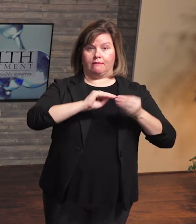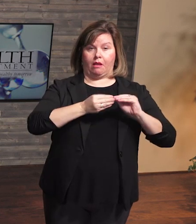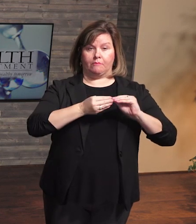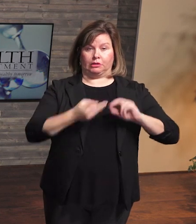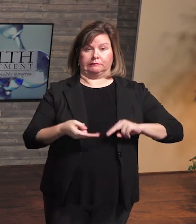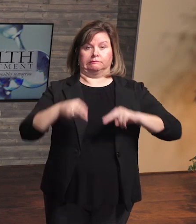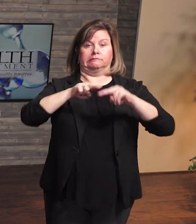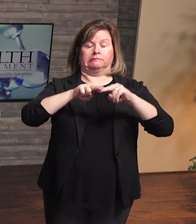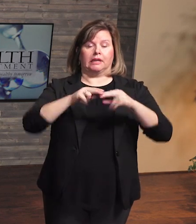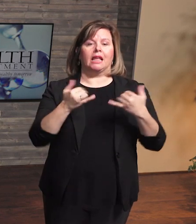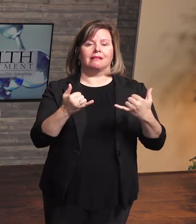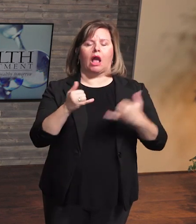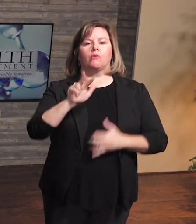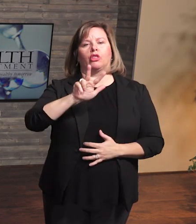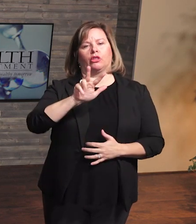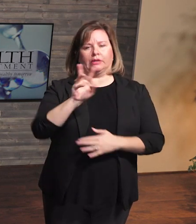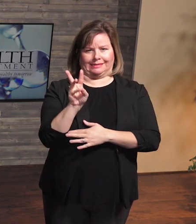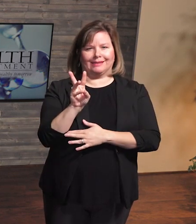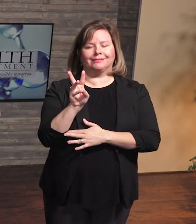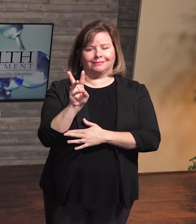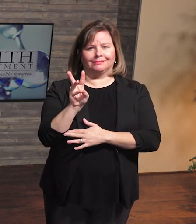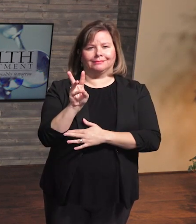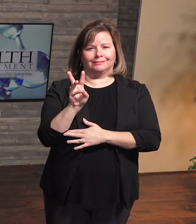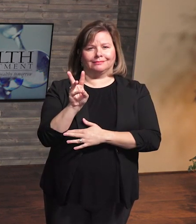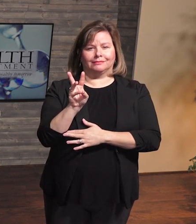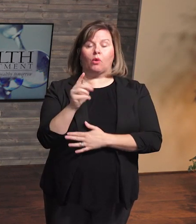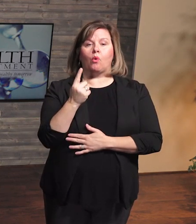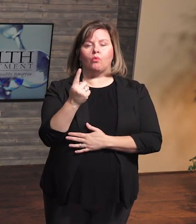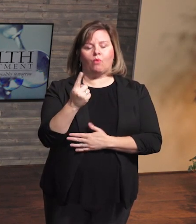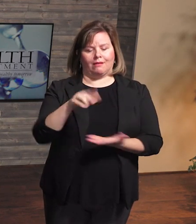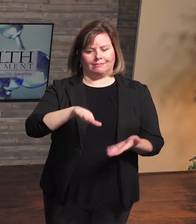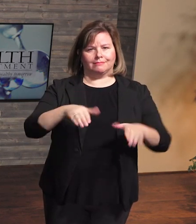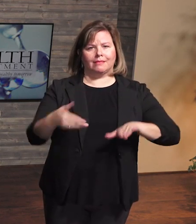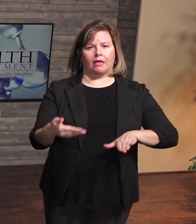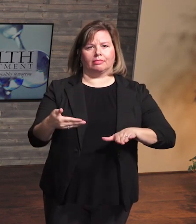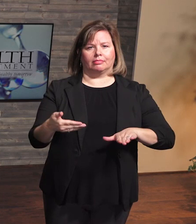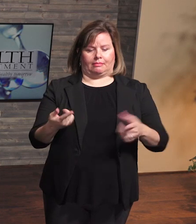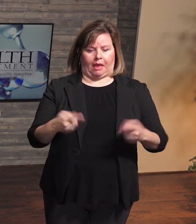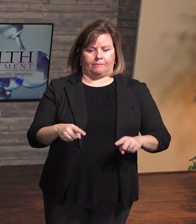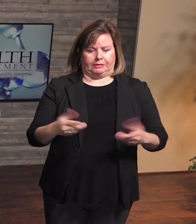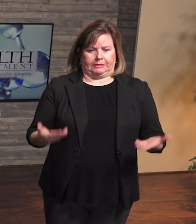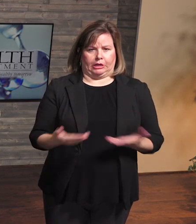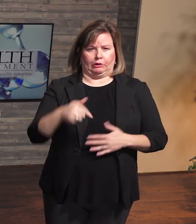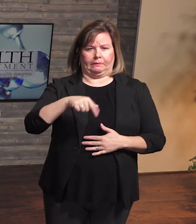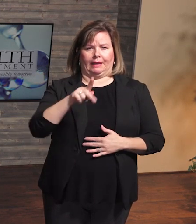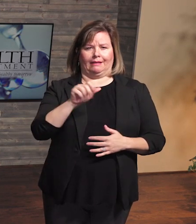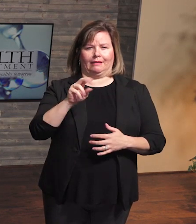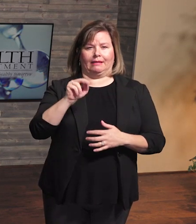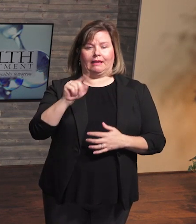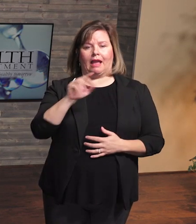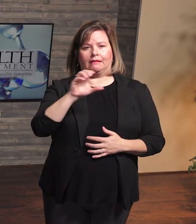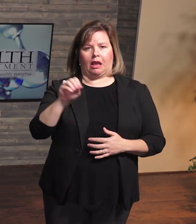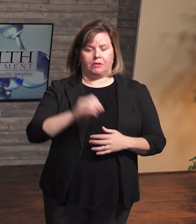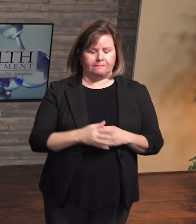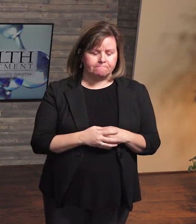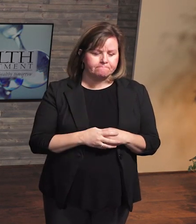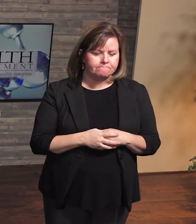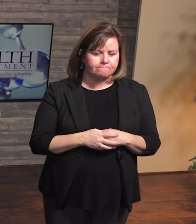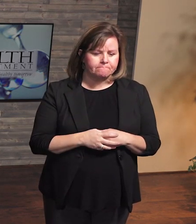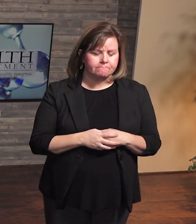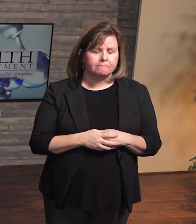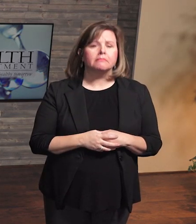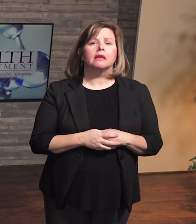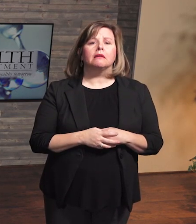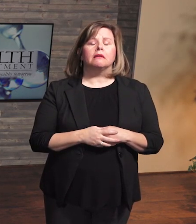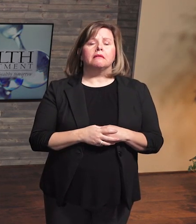now at 36, and we have the one death. Want to say a word of appreciation to our leaders